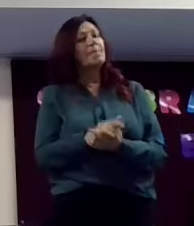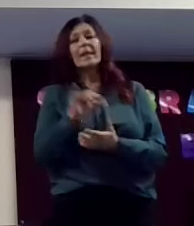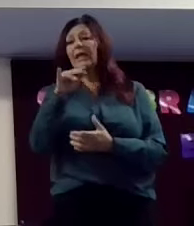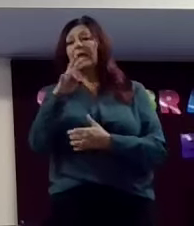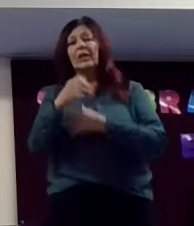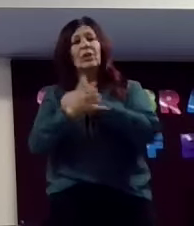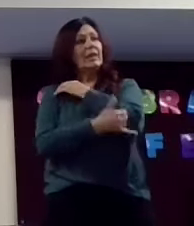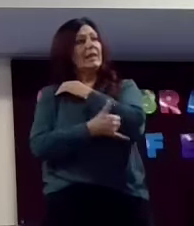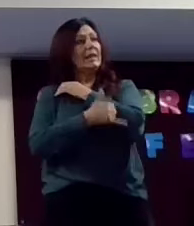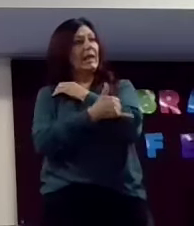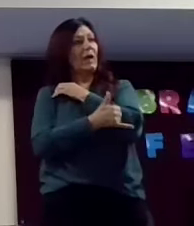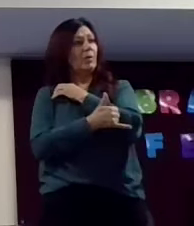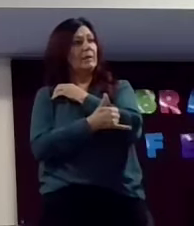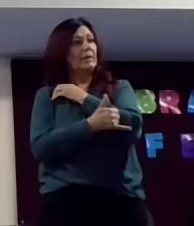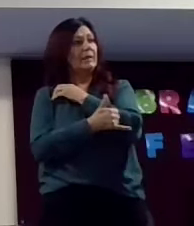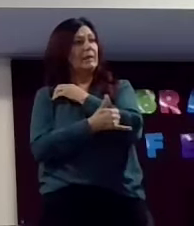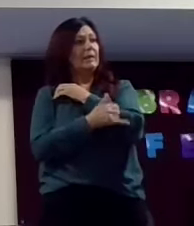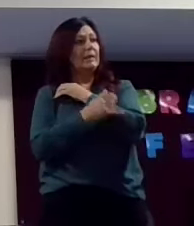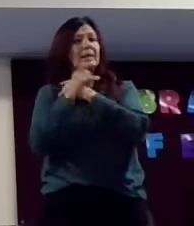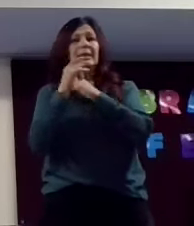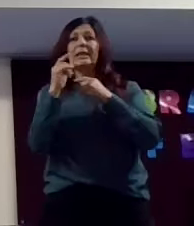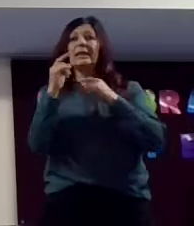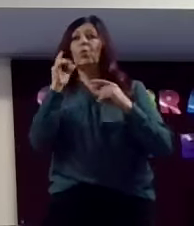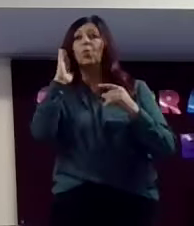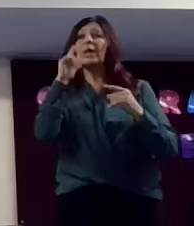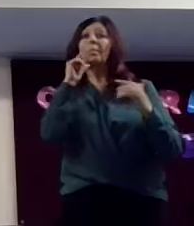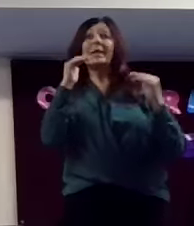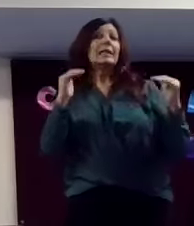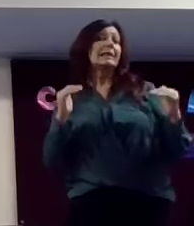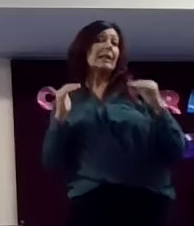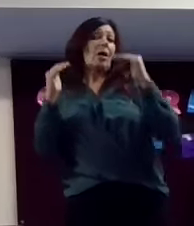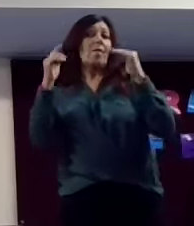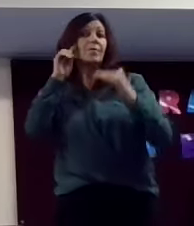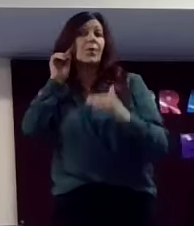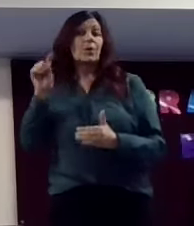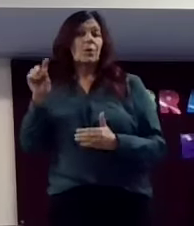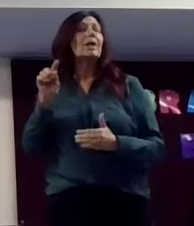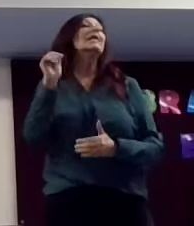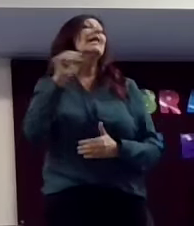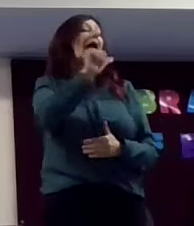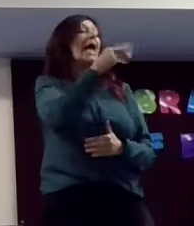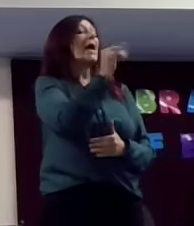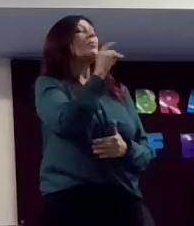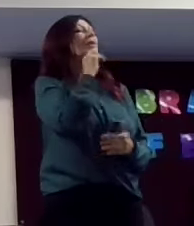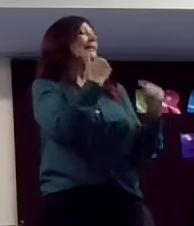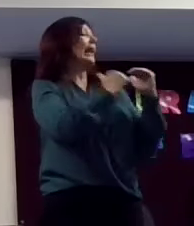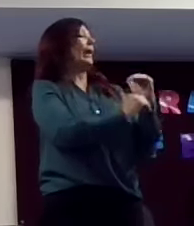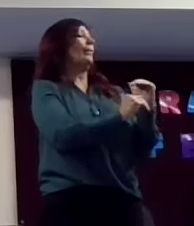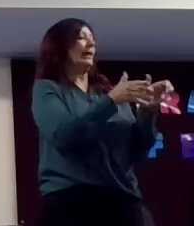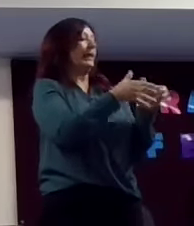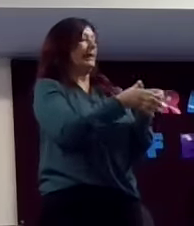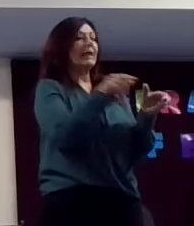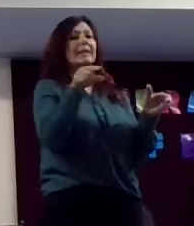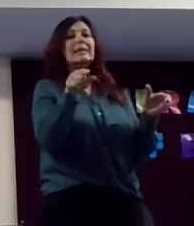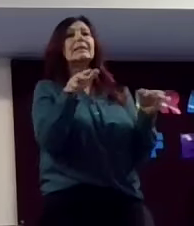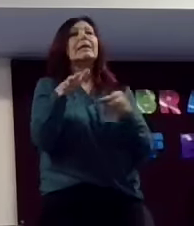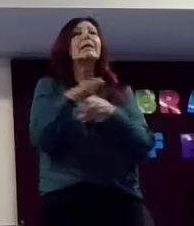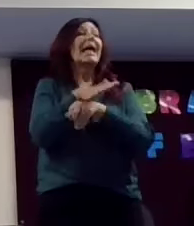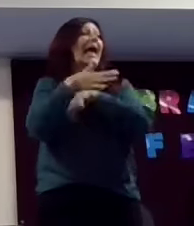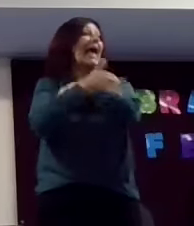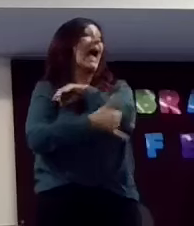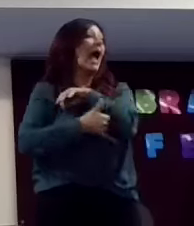Erie County is separate from Amherst for you? It would be only because Amherst is limited to the town of Amherst, whereas this is the